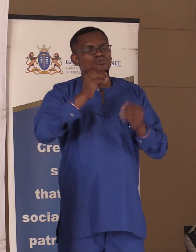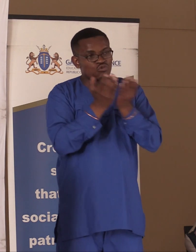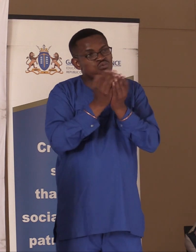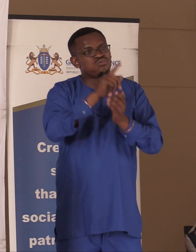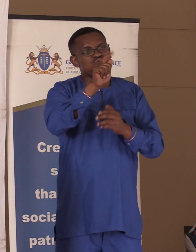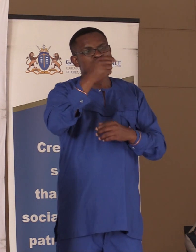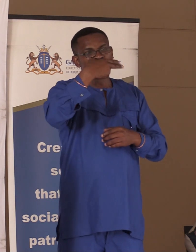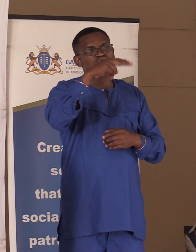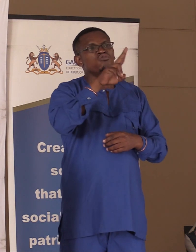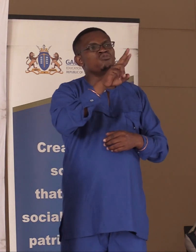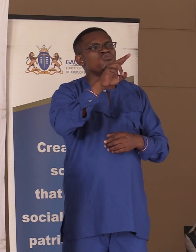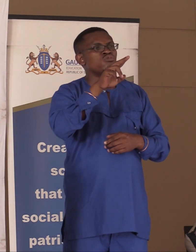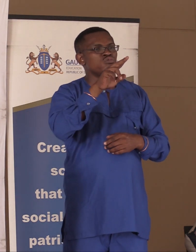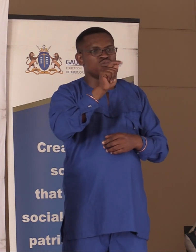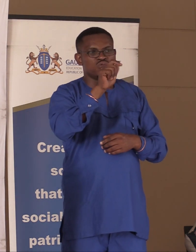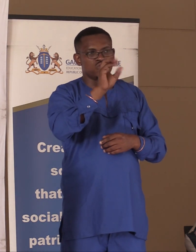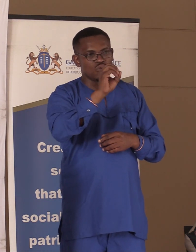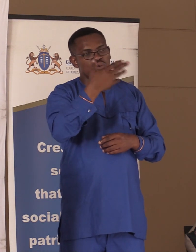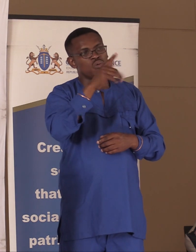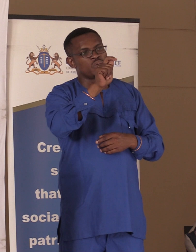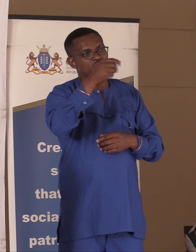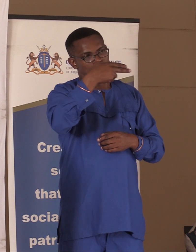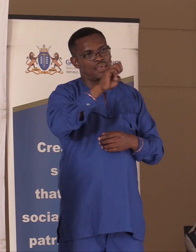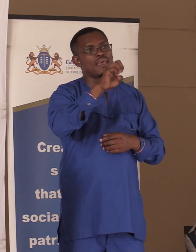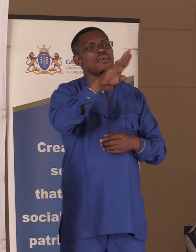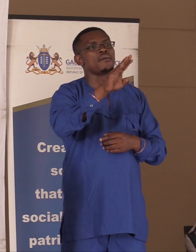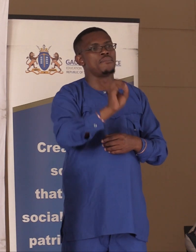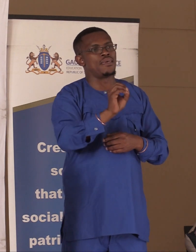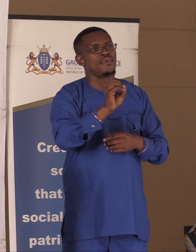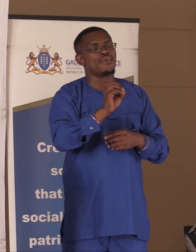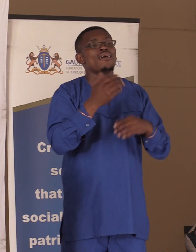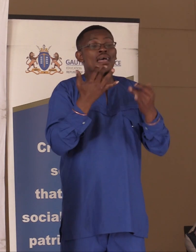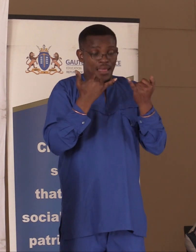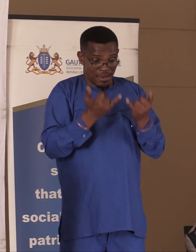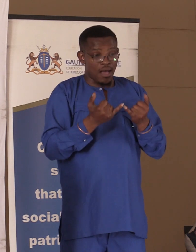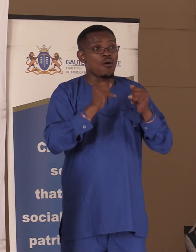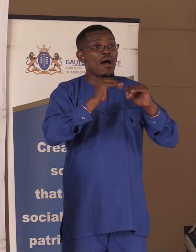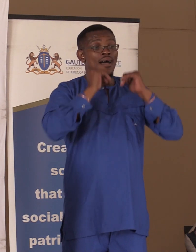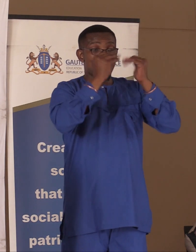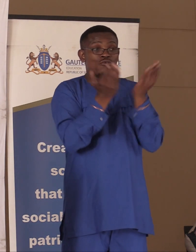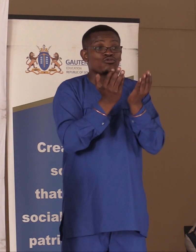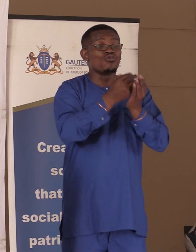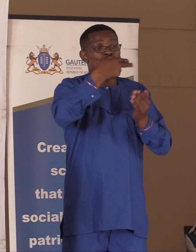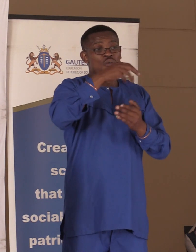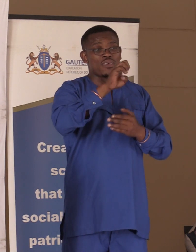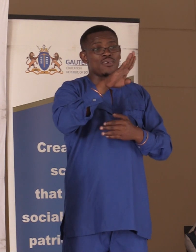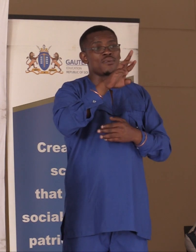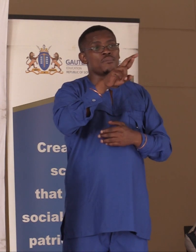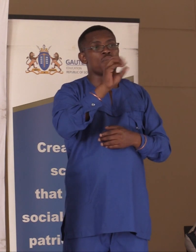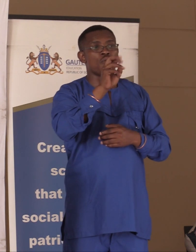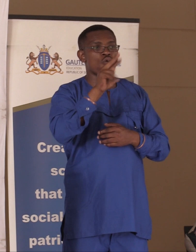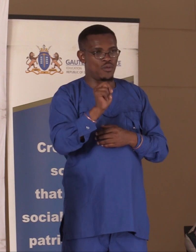did matric mo Hibirone, a rural area. So it can happen right here. So grab